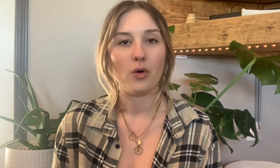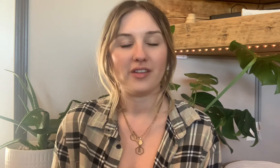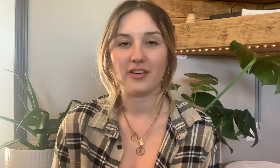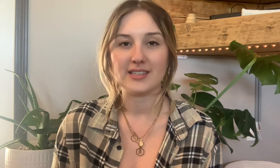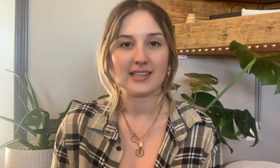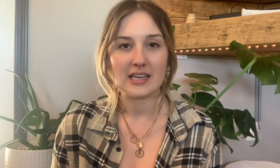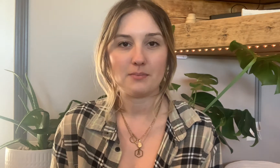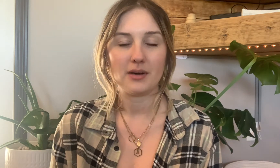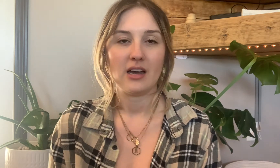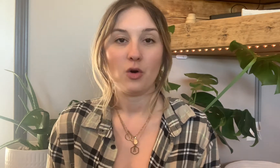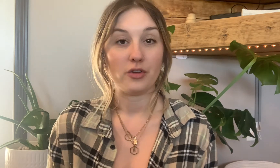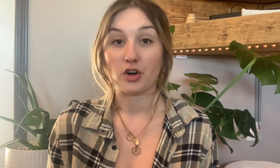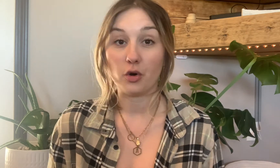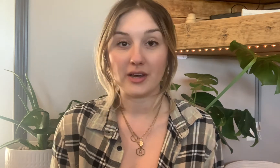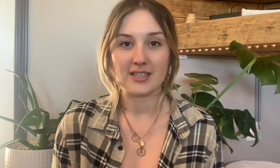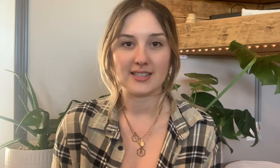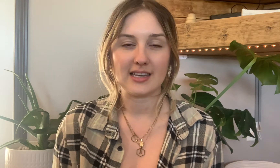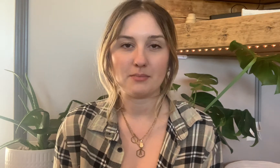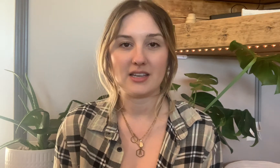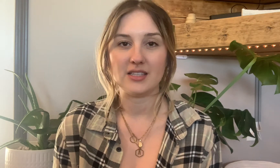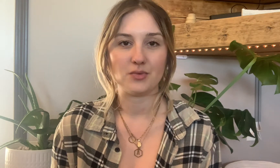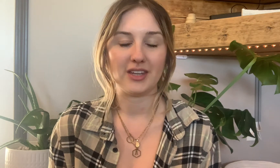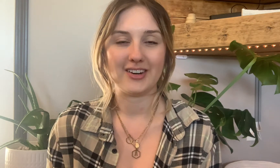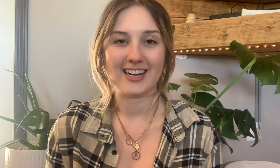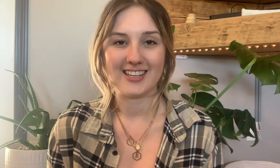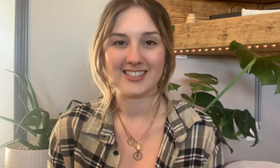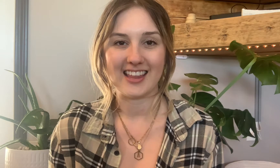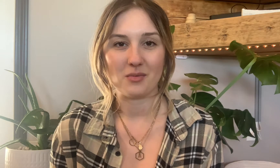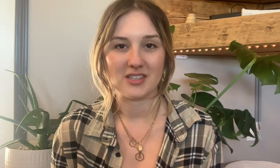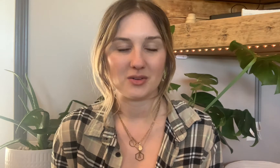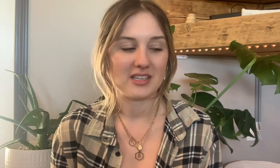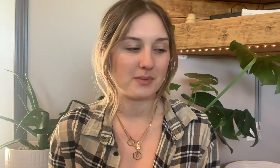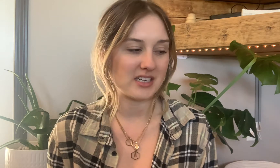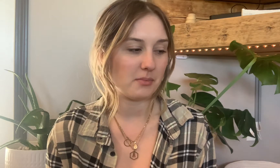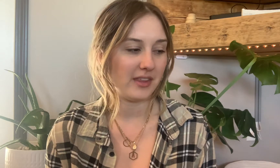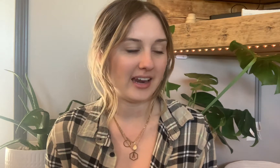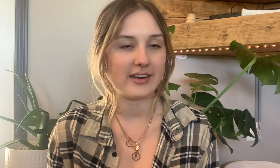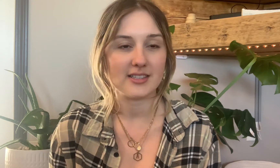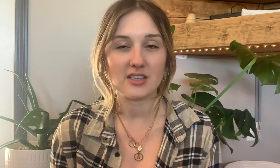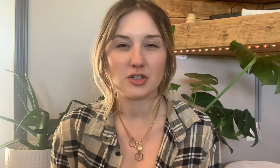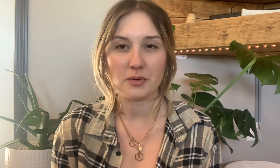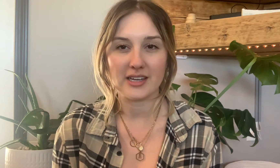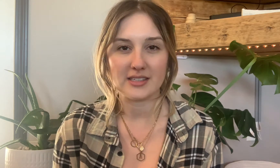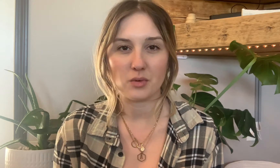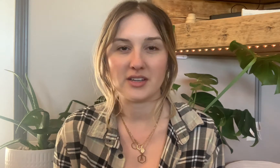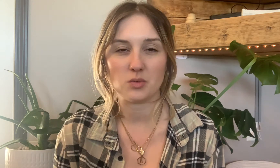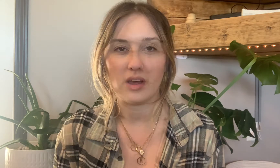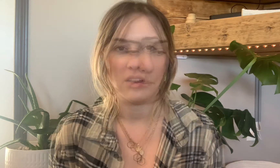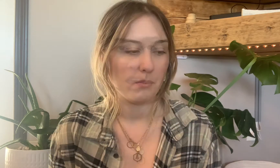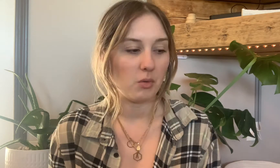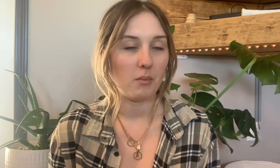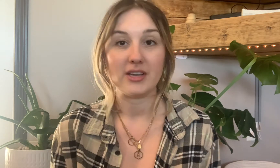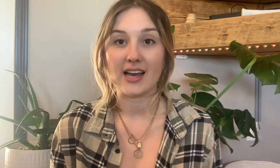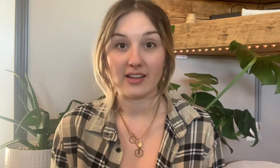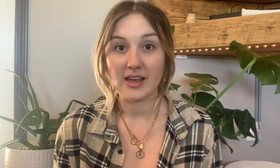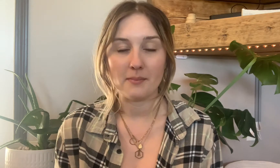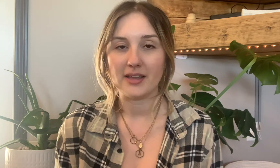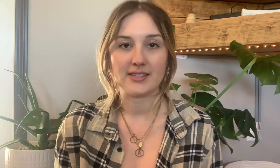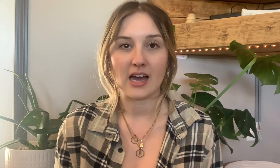they're asleep or they're going to sleep, he's really great at using that one. So he's picked up on that. And it's a super easy one as well. But when we tell him it's time to